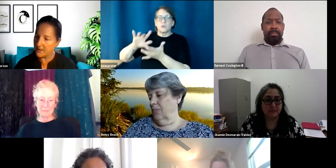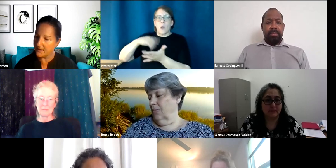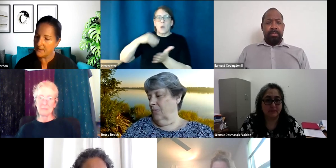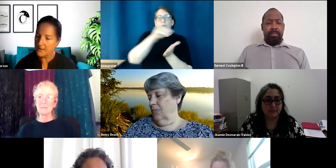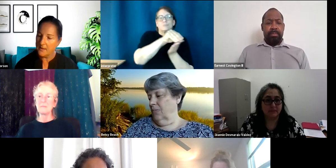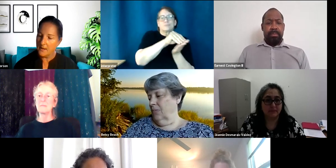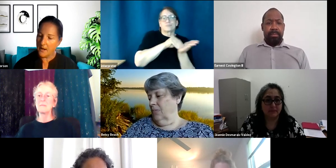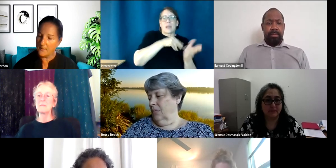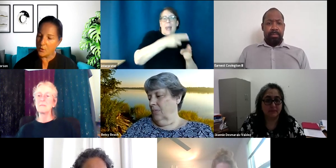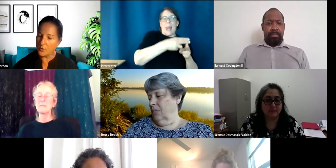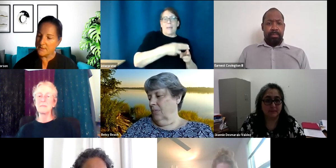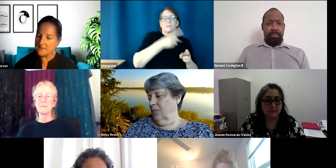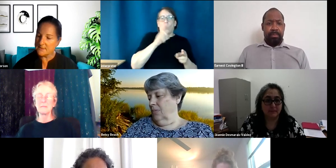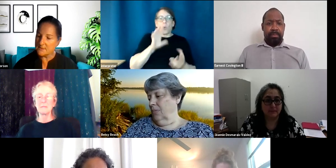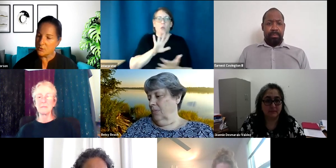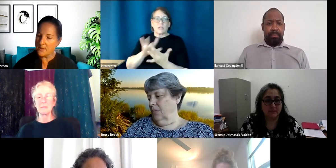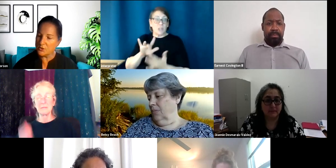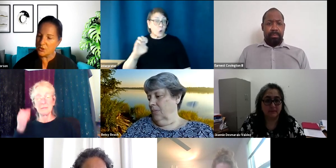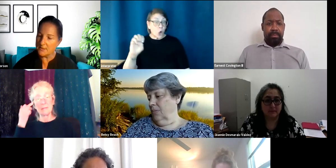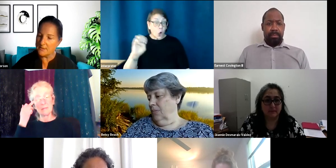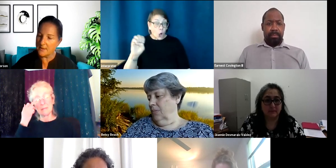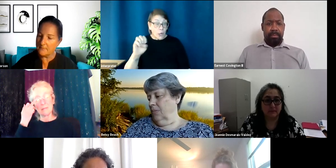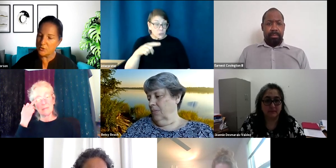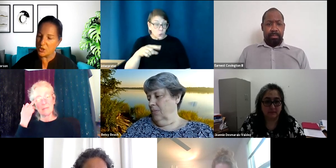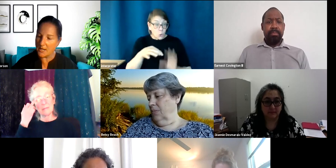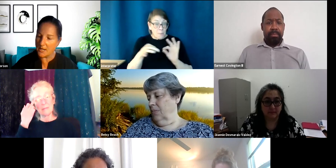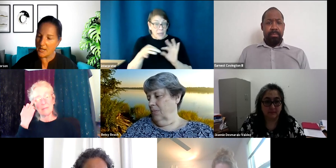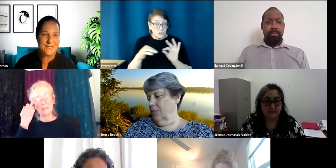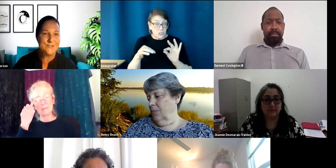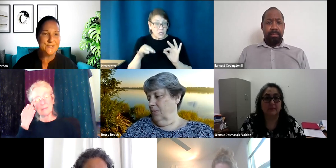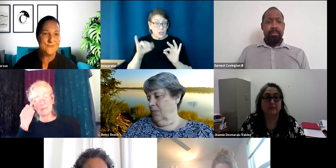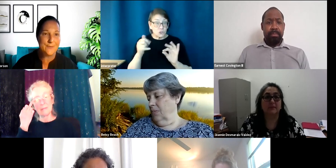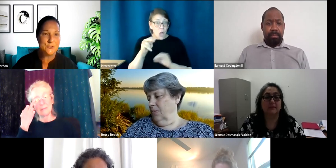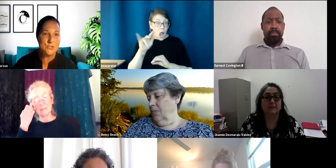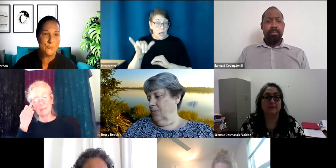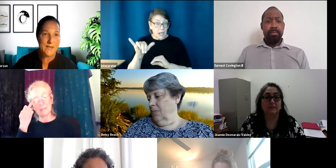anybody. Ernest, you mentioned Johnny, I'll say from UPS.